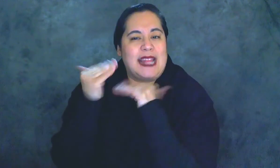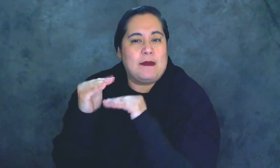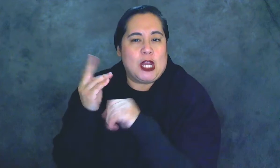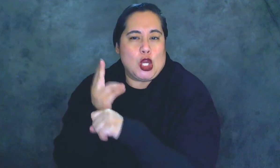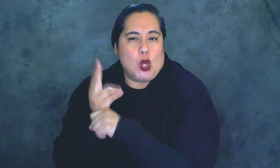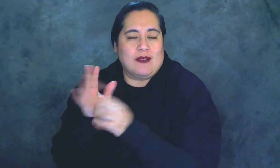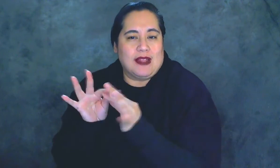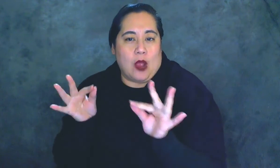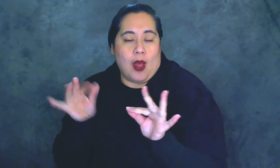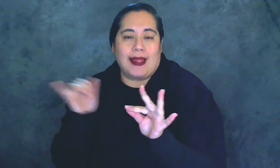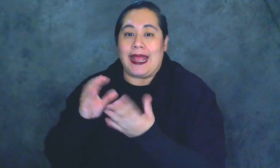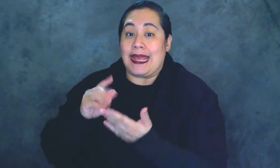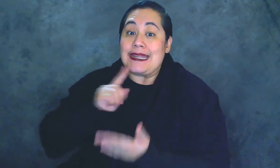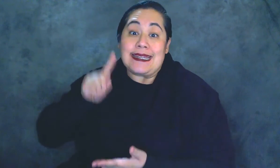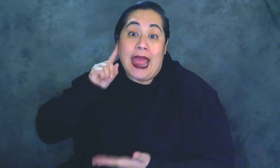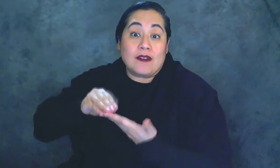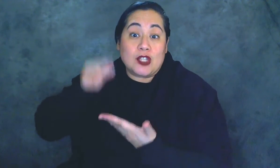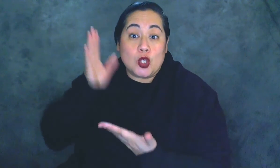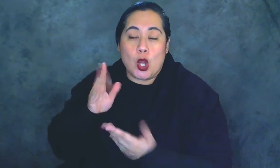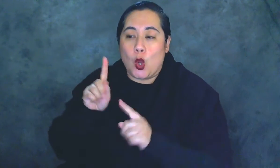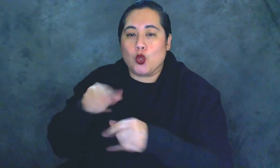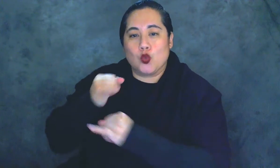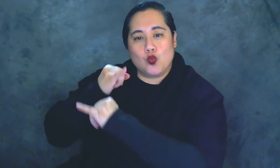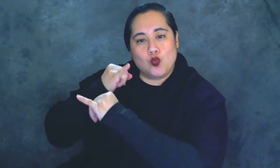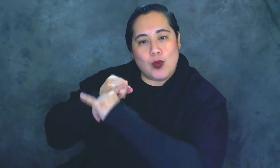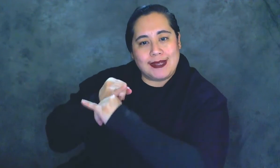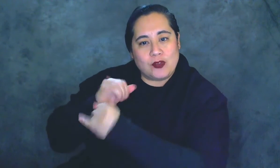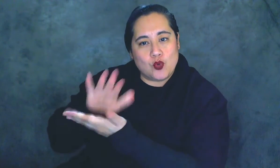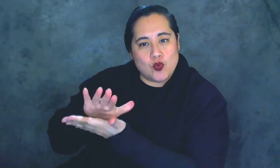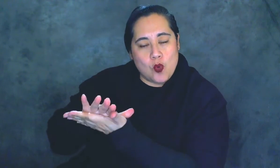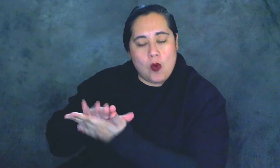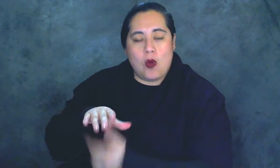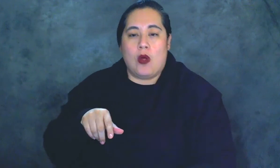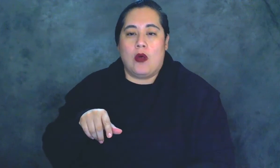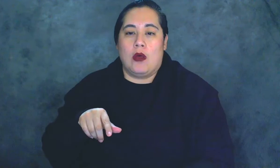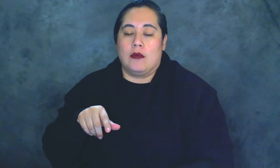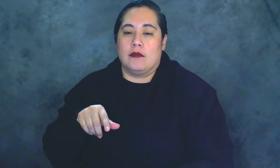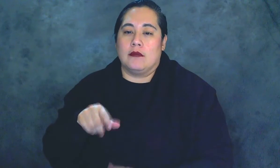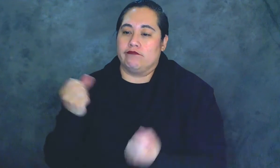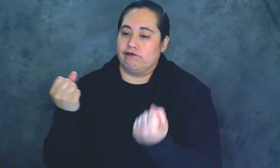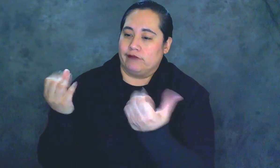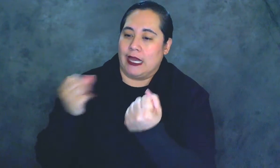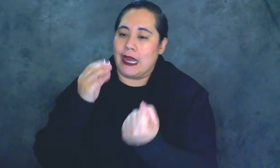deaf student is going to a residential school and signing at school but not signing at